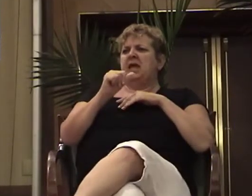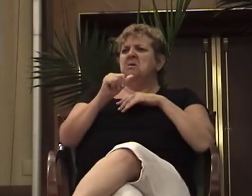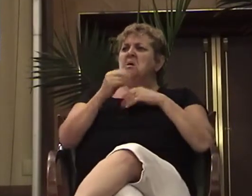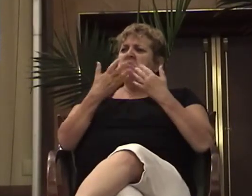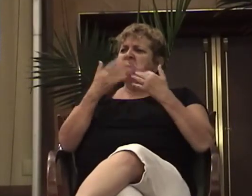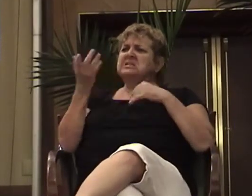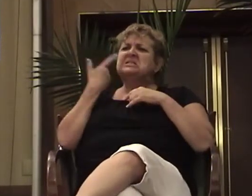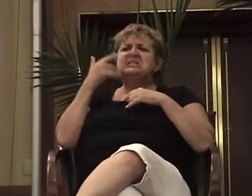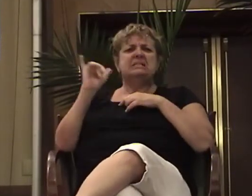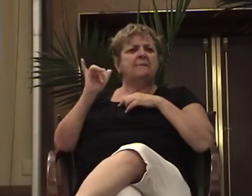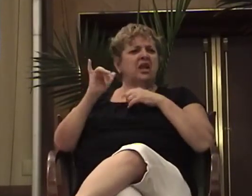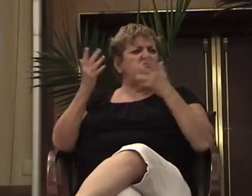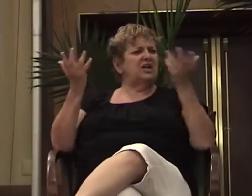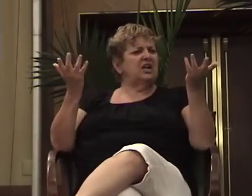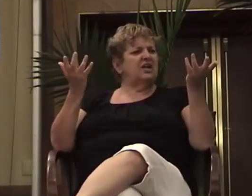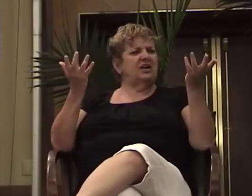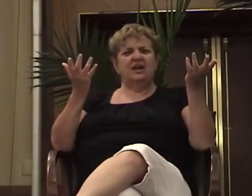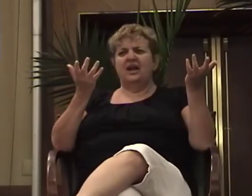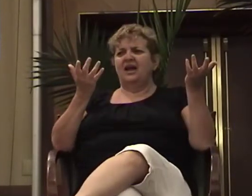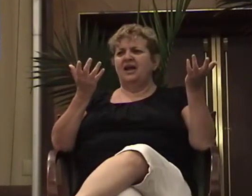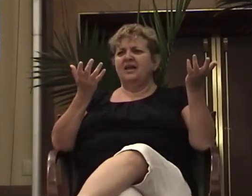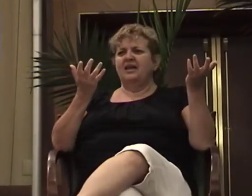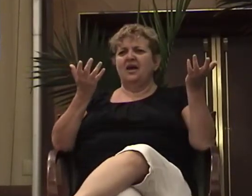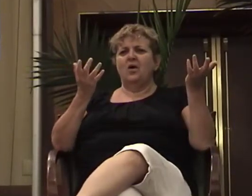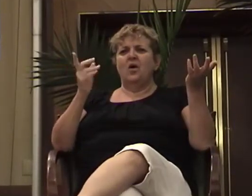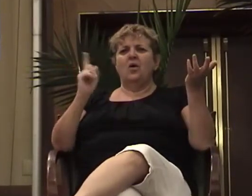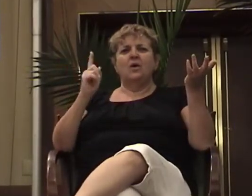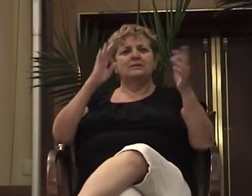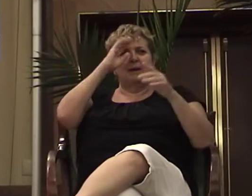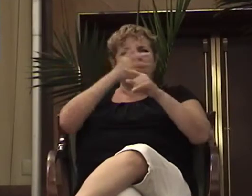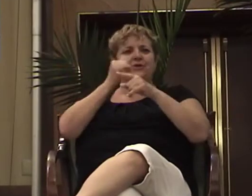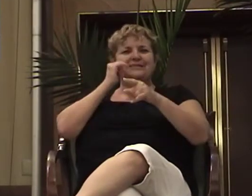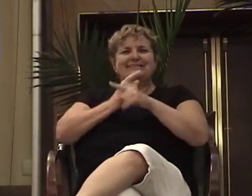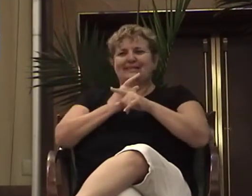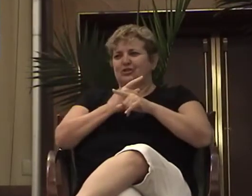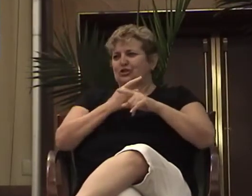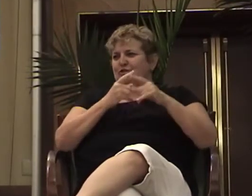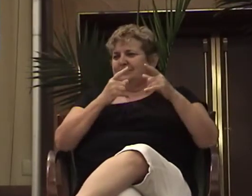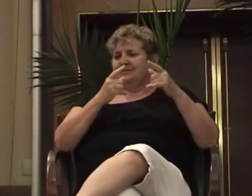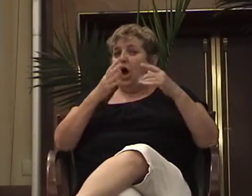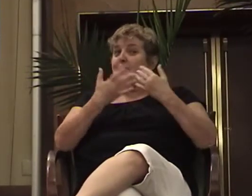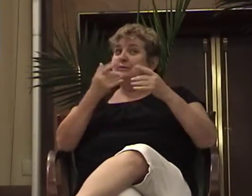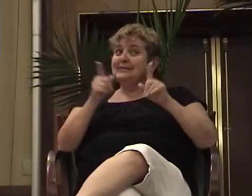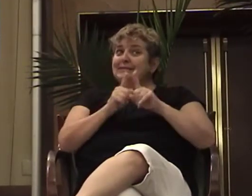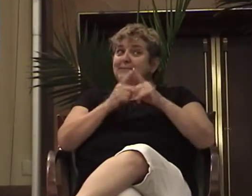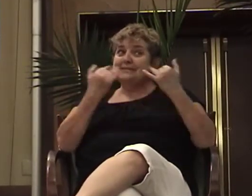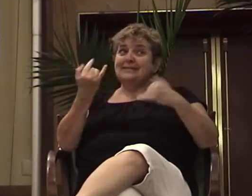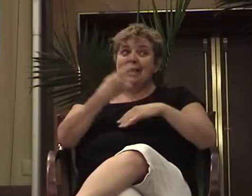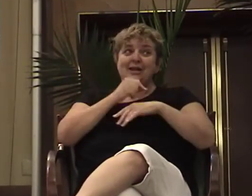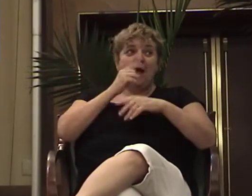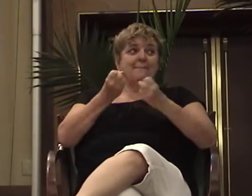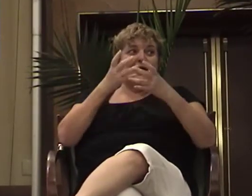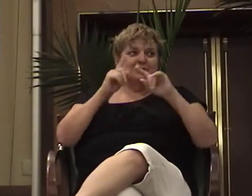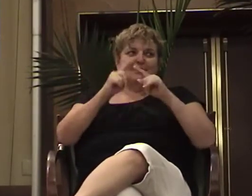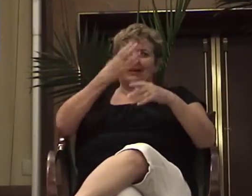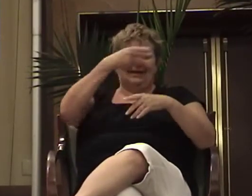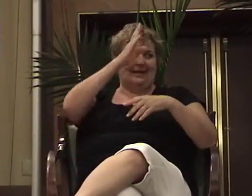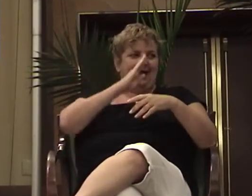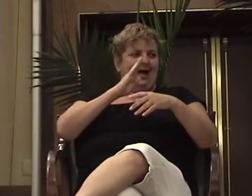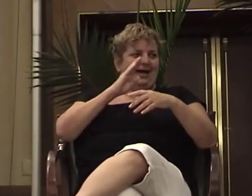Where my brothers and my sisters at? Can I see your hands? God love you. Hang in there. Hang on in there,